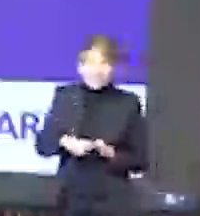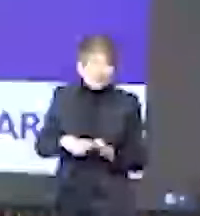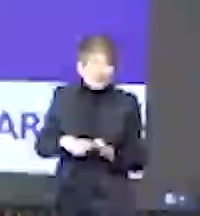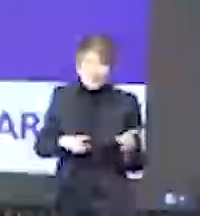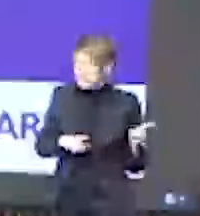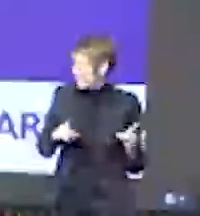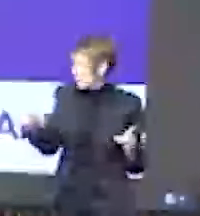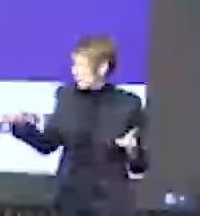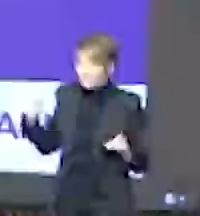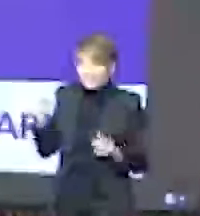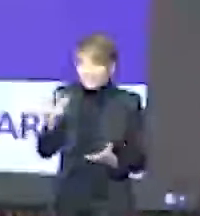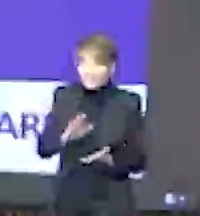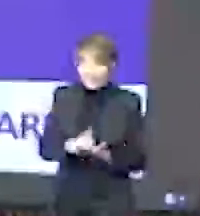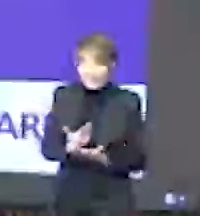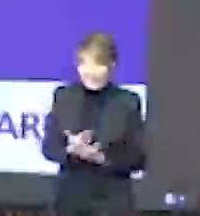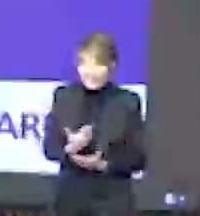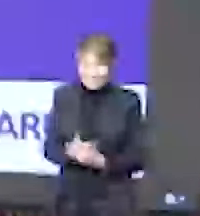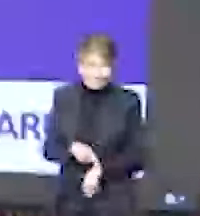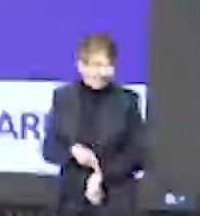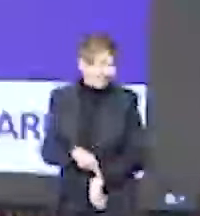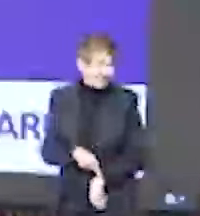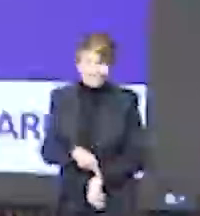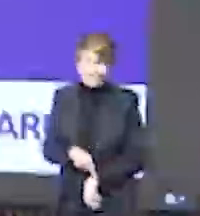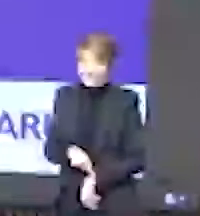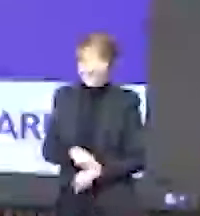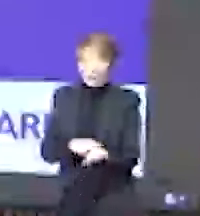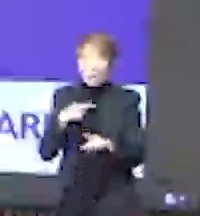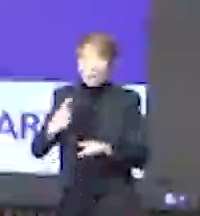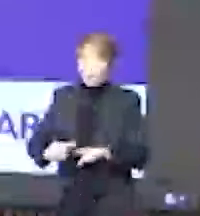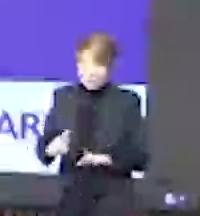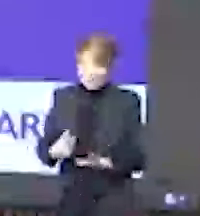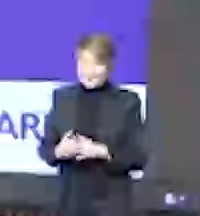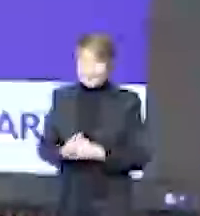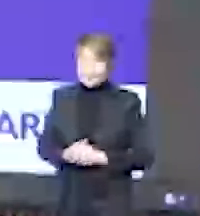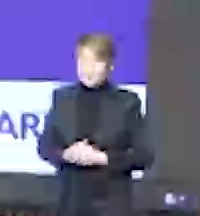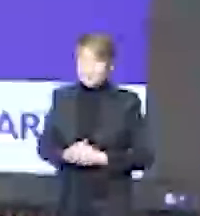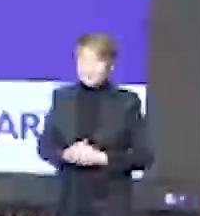quick because we have 7 minutes left on the clock for this session. I can speak really quickly. So